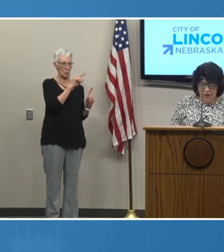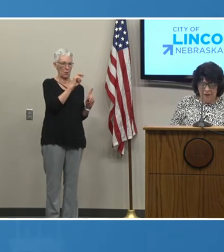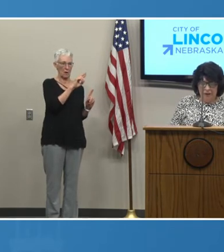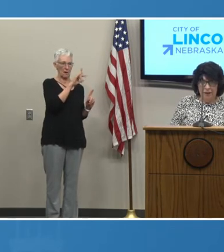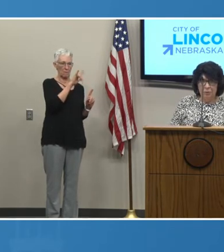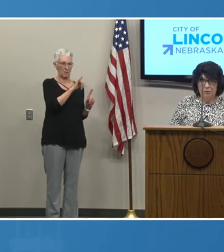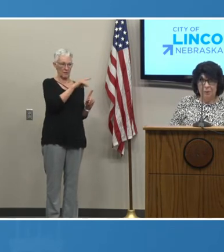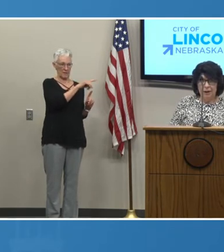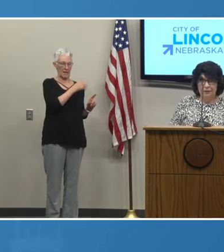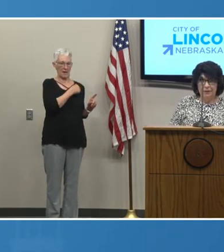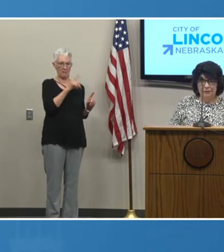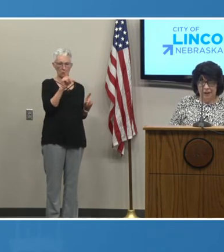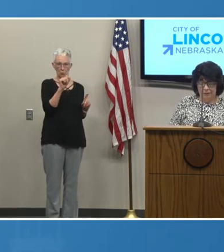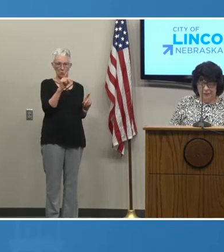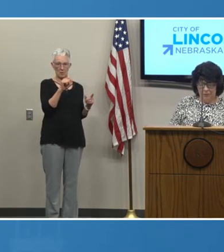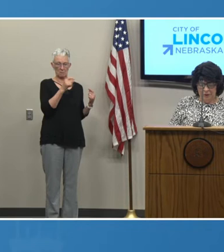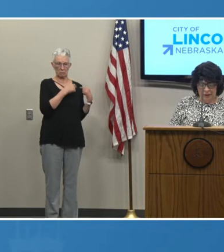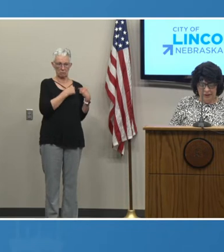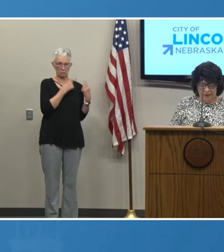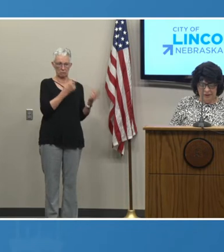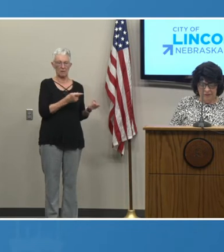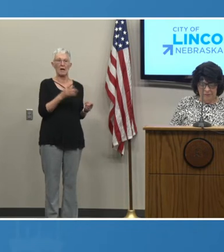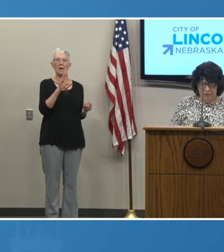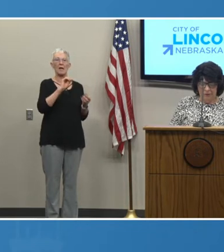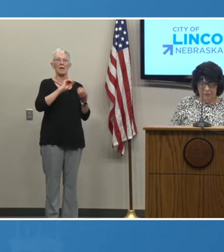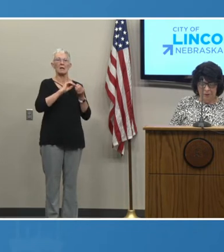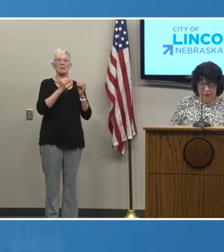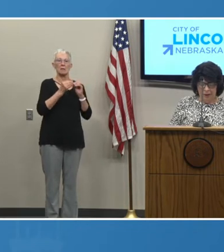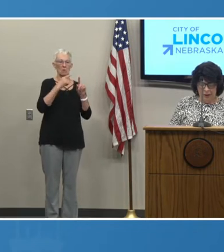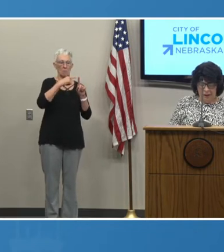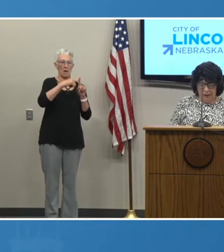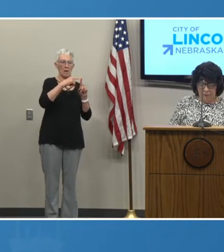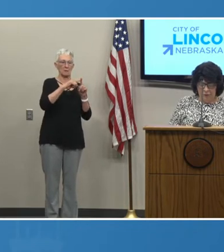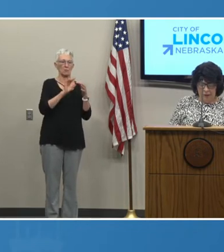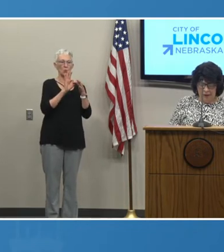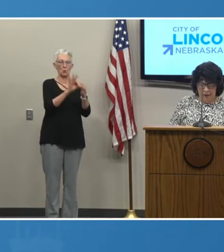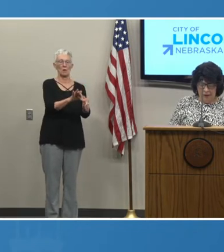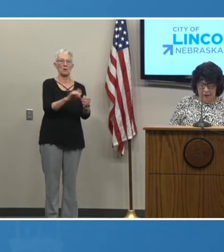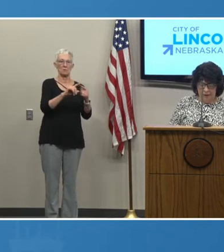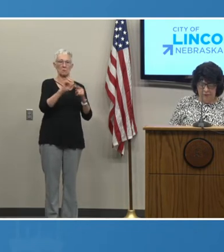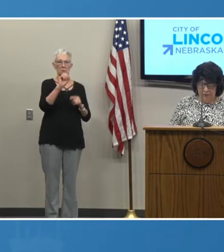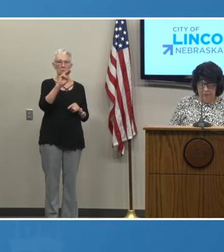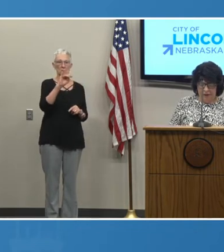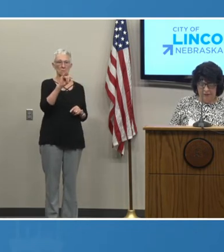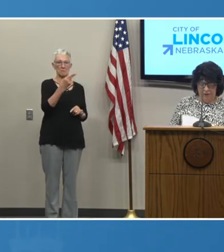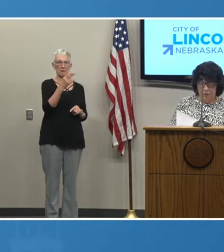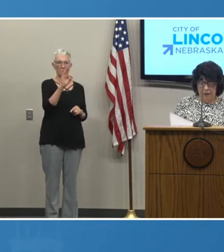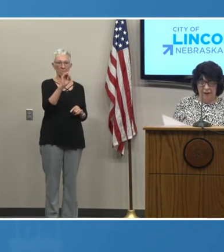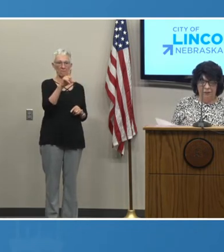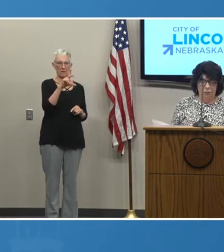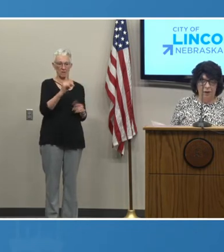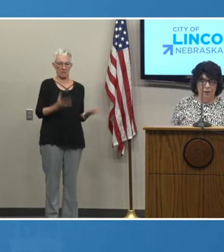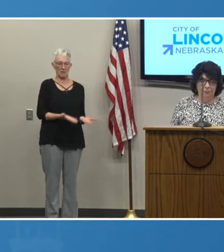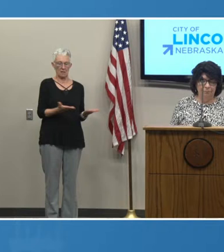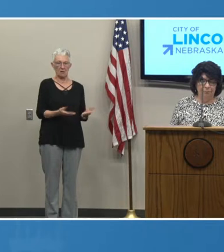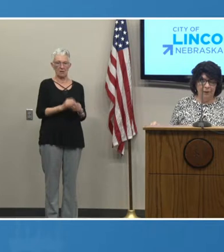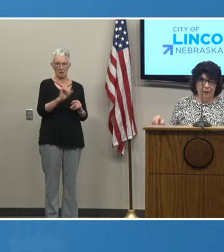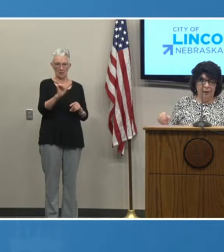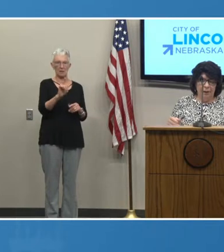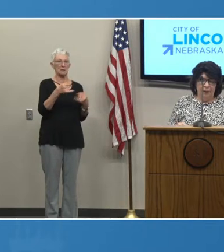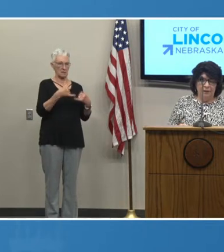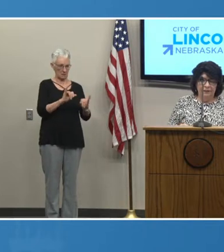so far, and the number of positive cases related to the Smithfield plant in Lincoln remains at 20 as